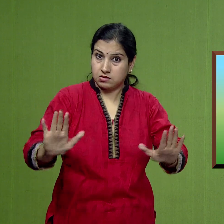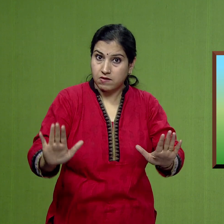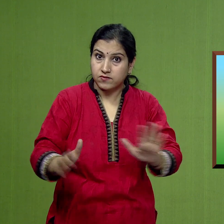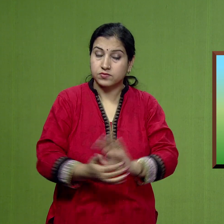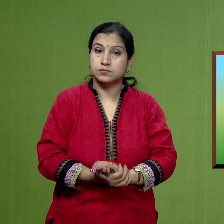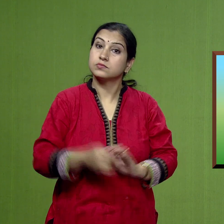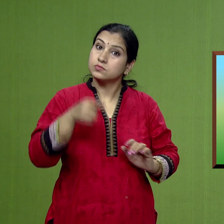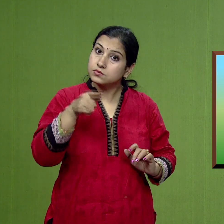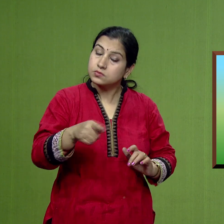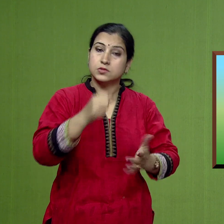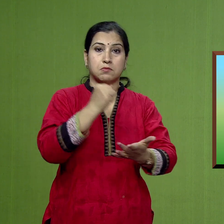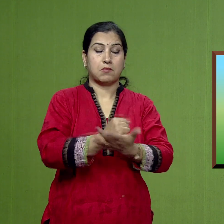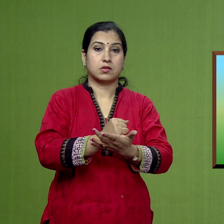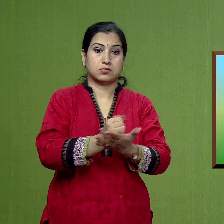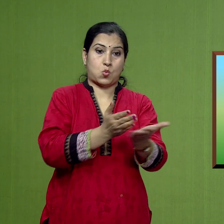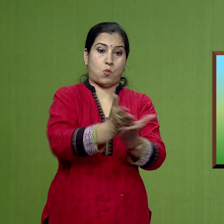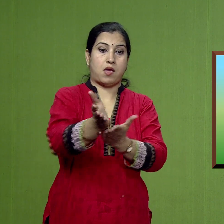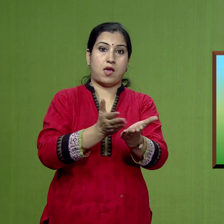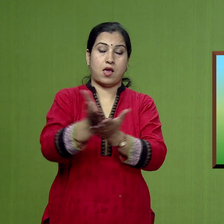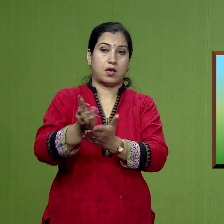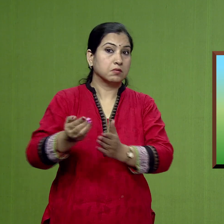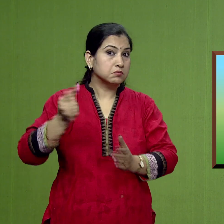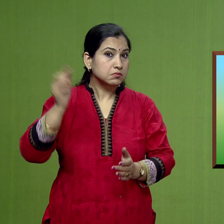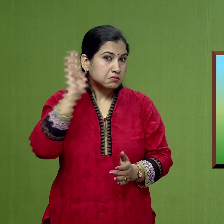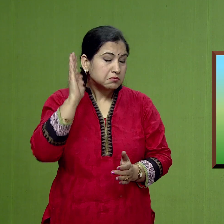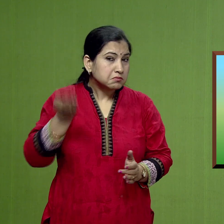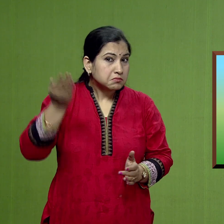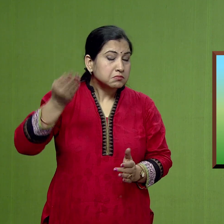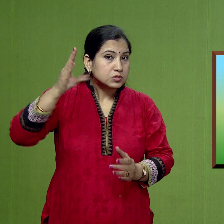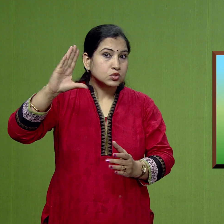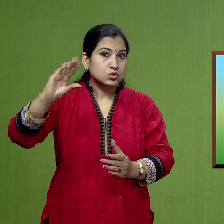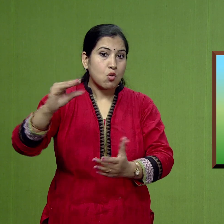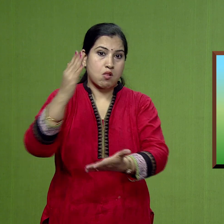hence you must adopt ways to control noise pollution.